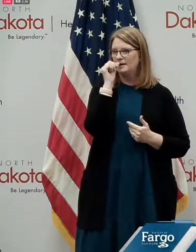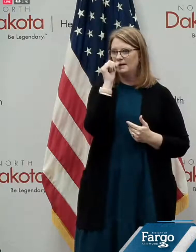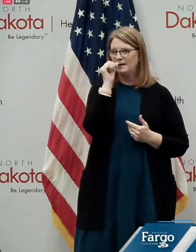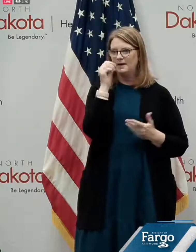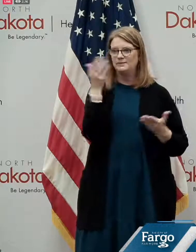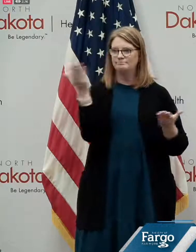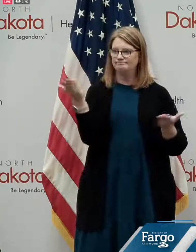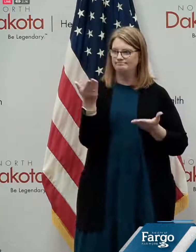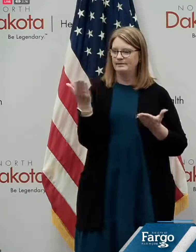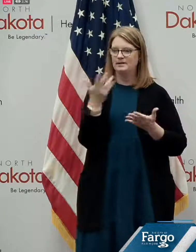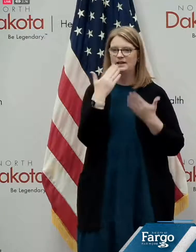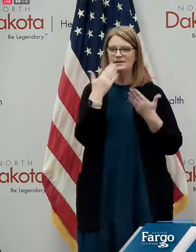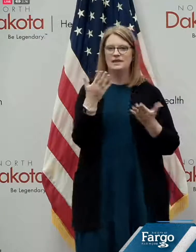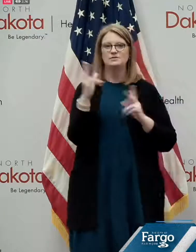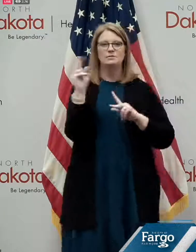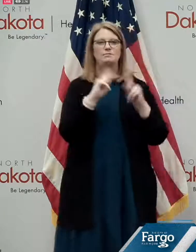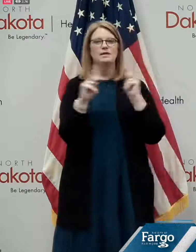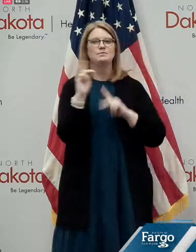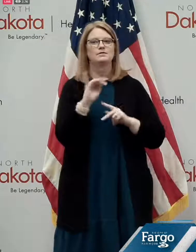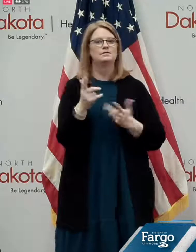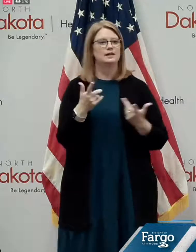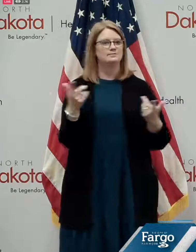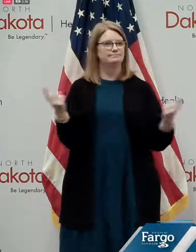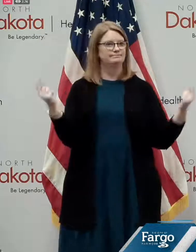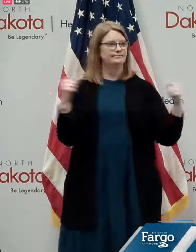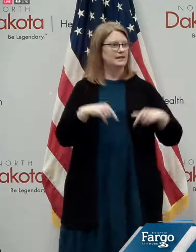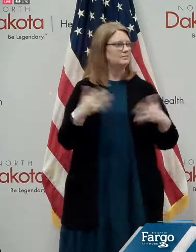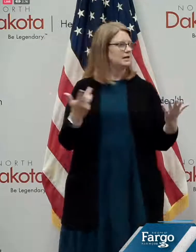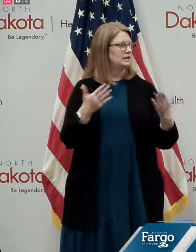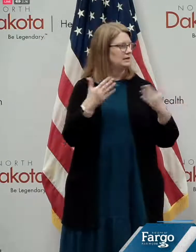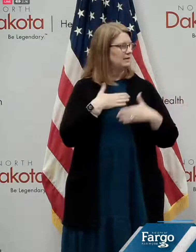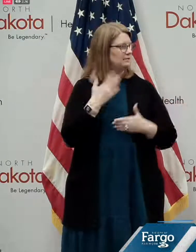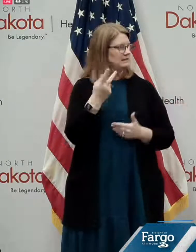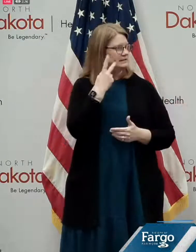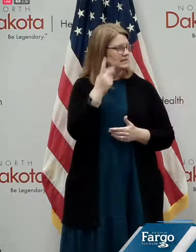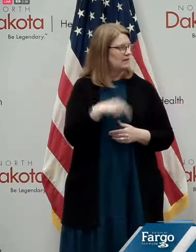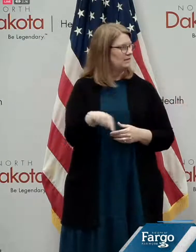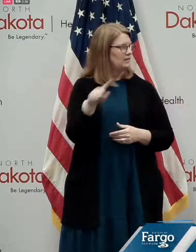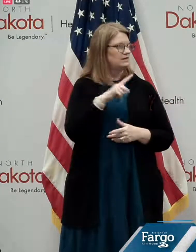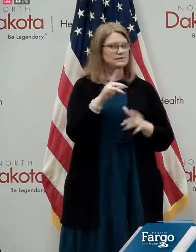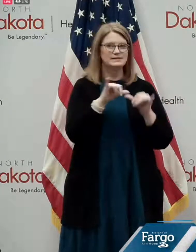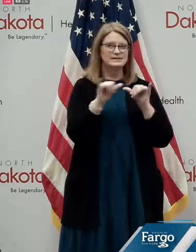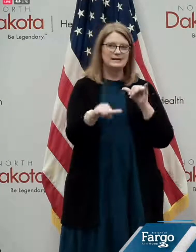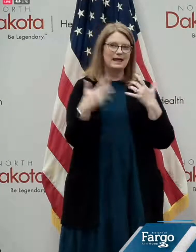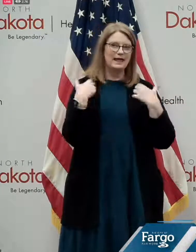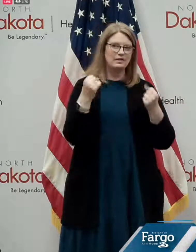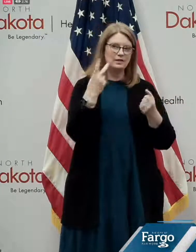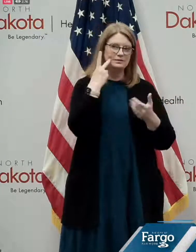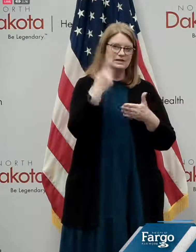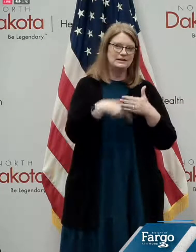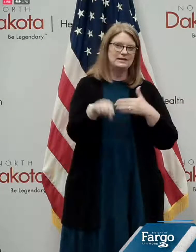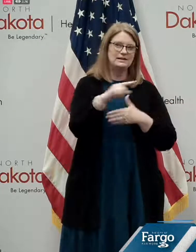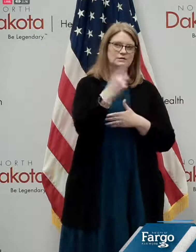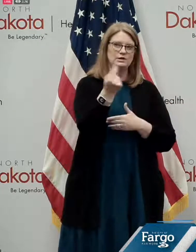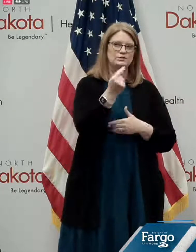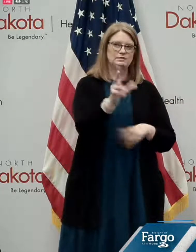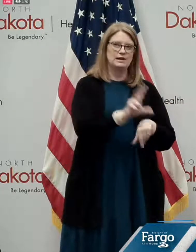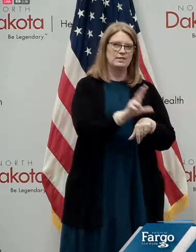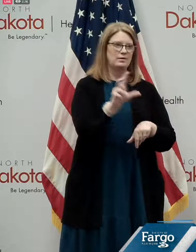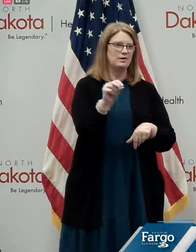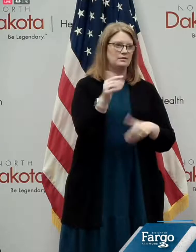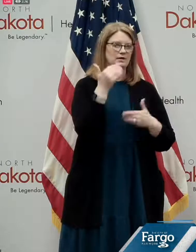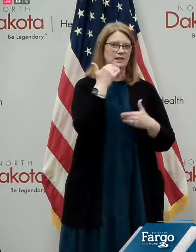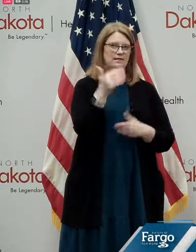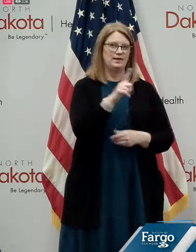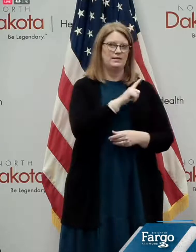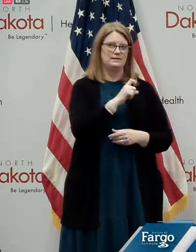attends every day. Thanks for the people that attend in person. Good to see all of you again. Stay healthy, and we'll see you next Tuesday at 3:30. And again,